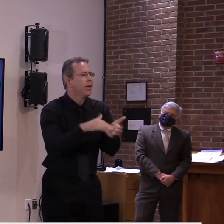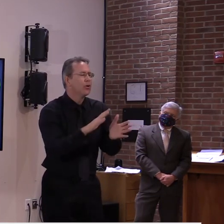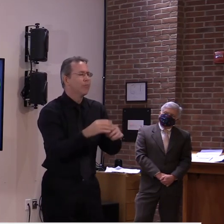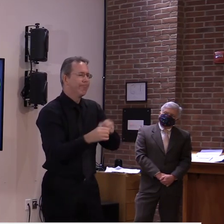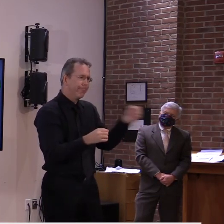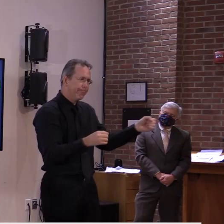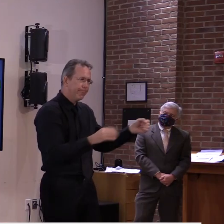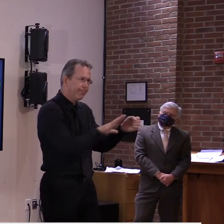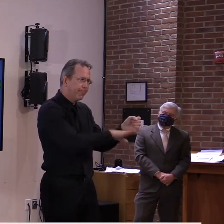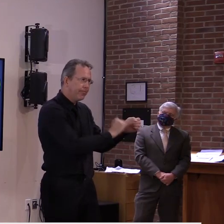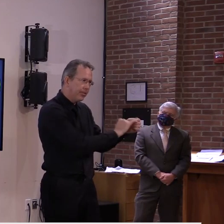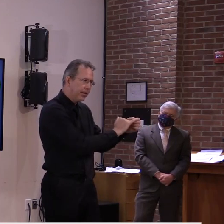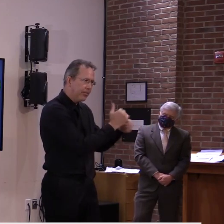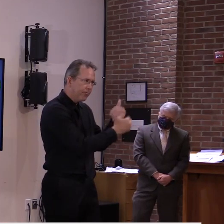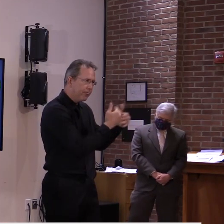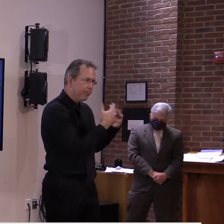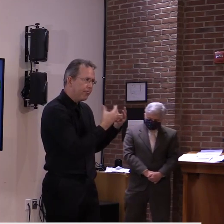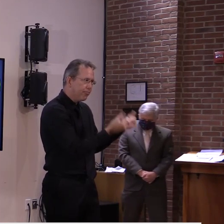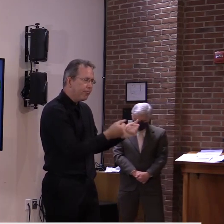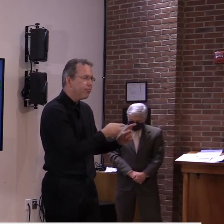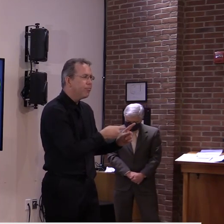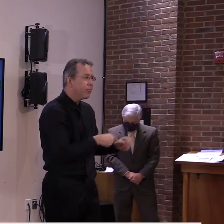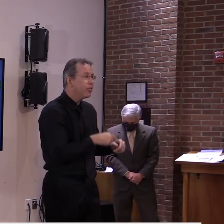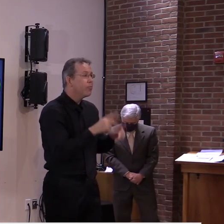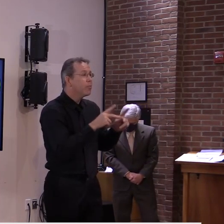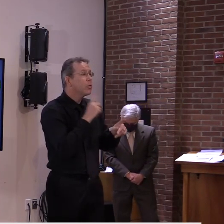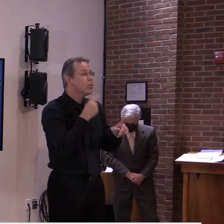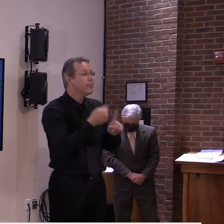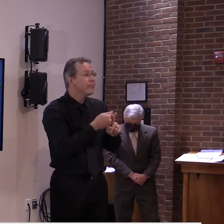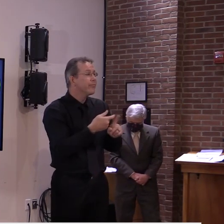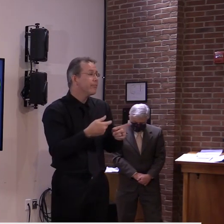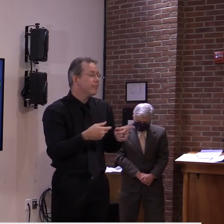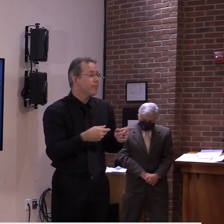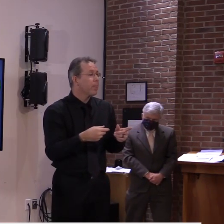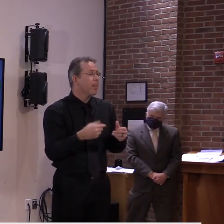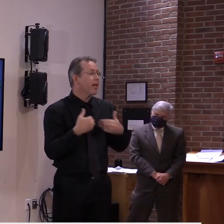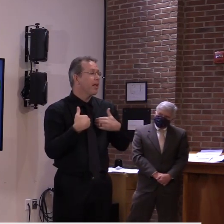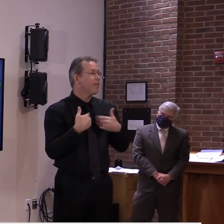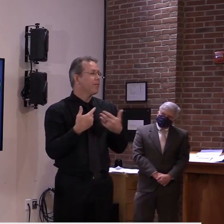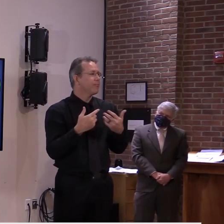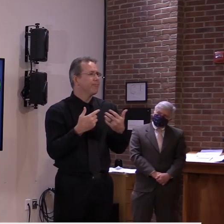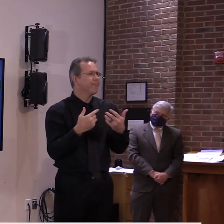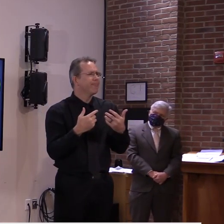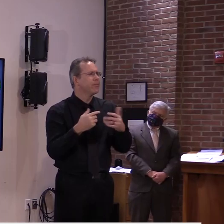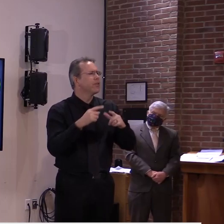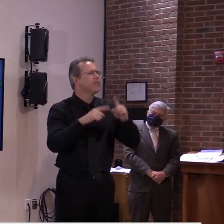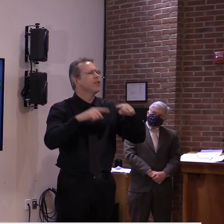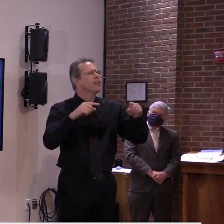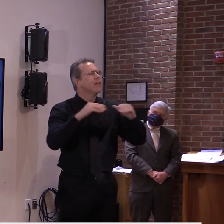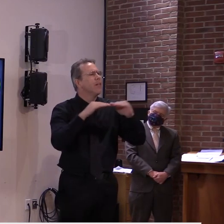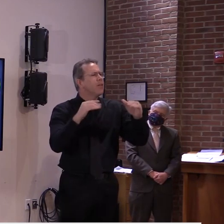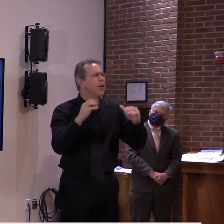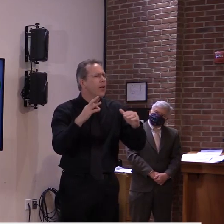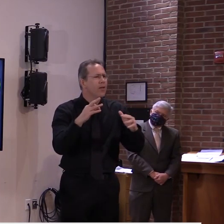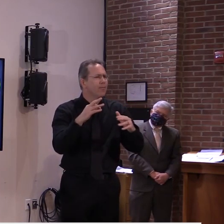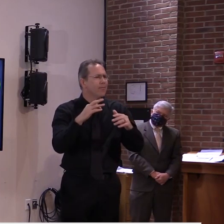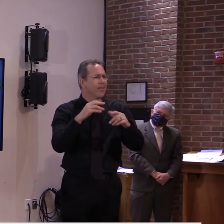assuming that there's no problem any longer. And that notion leads to the fact that